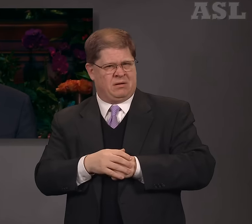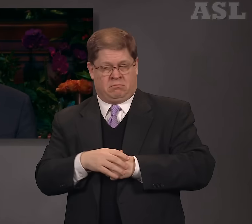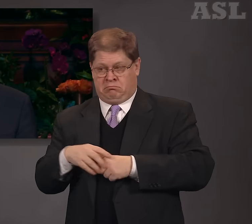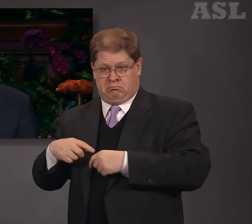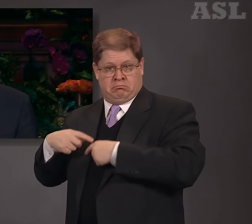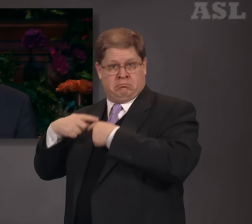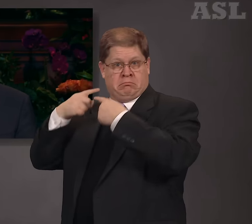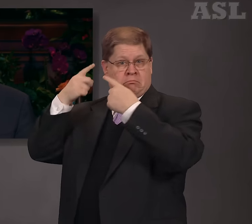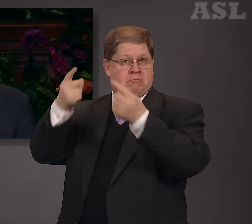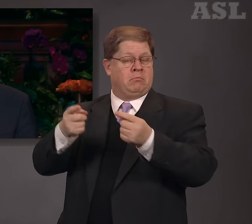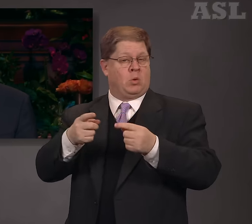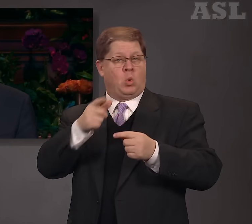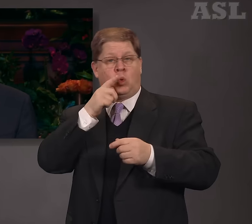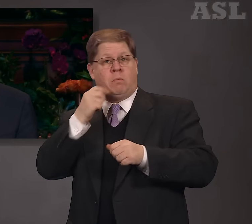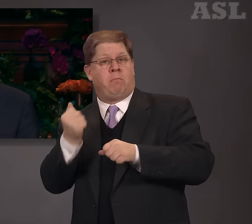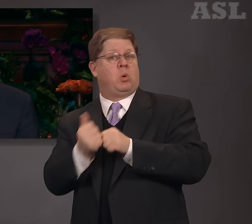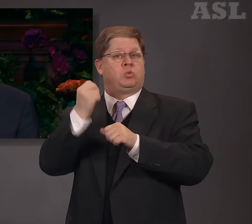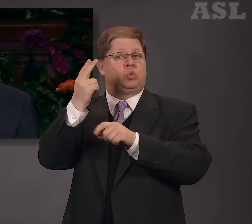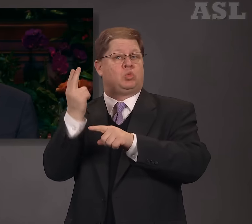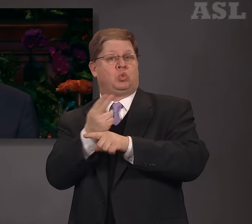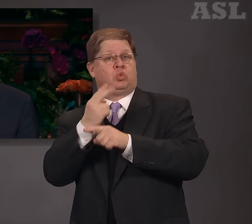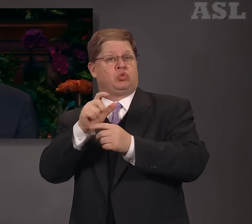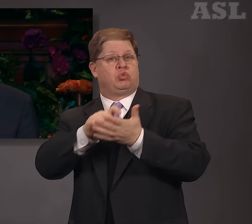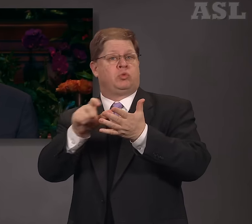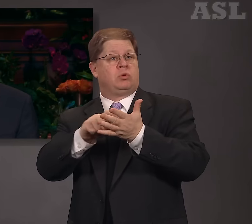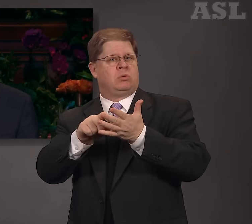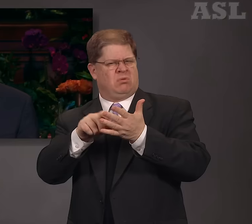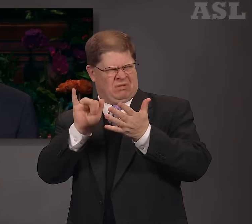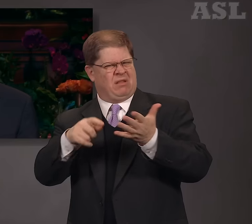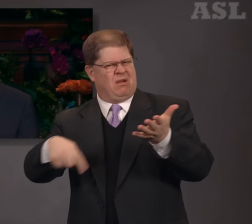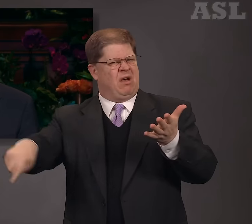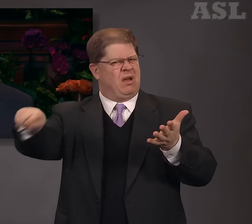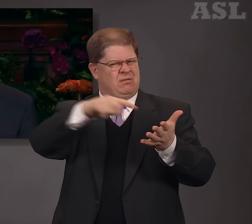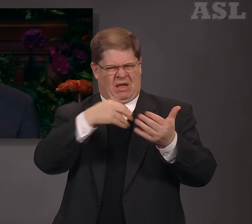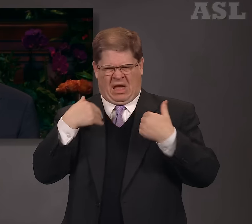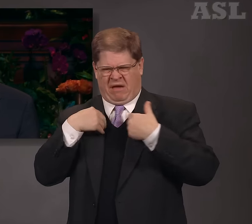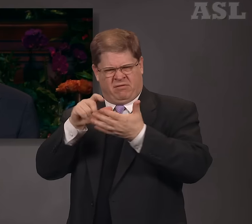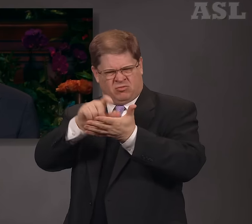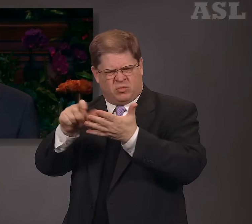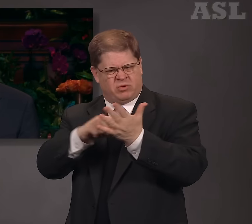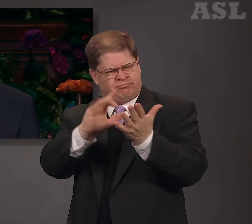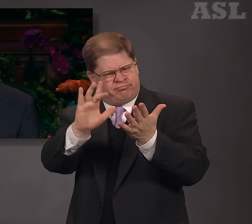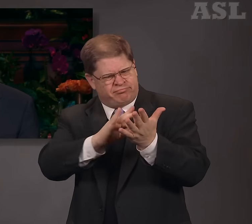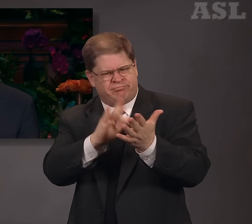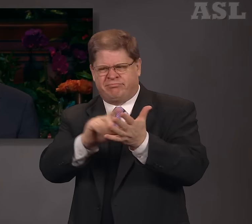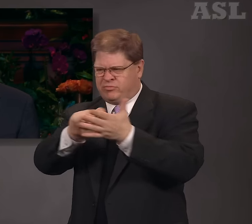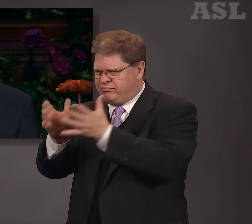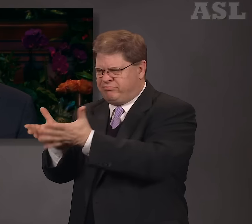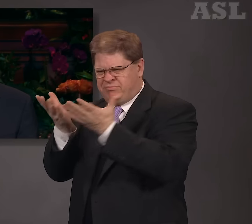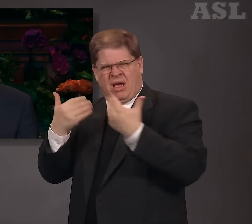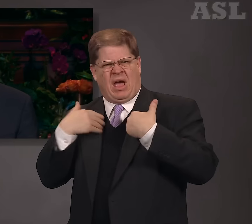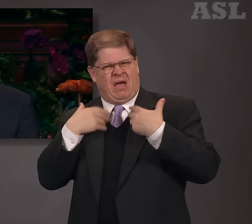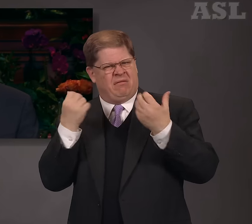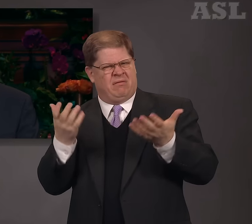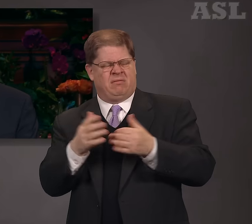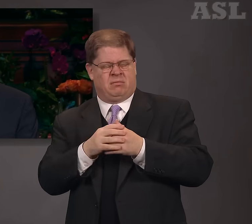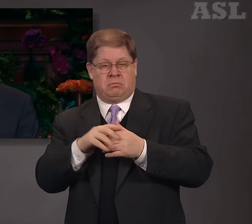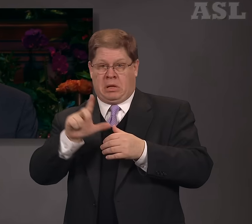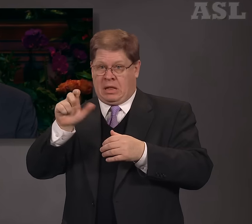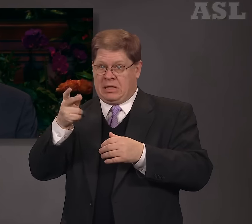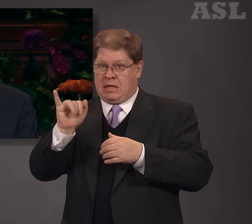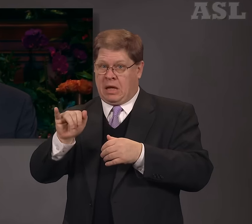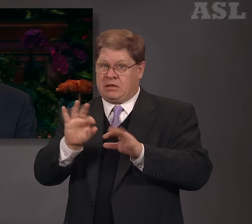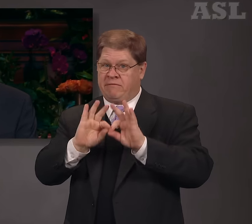history with the access to the Book of Mormon and other scriptures that we enjoy today. Yes, Lehi and his family